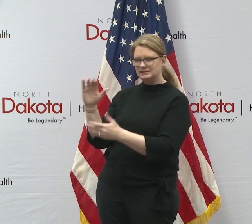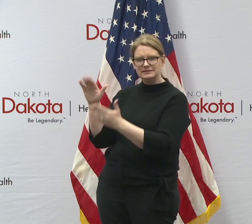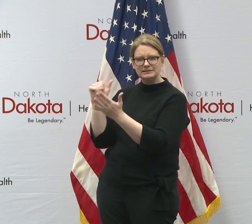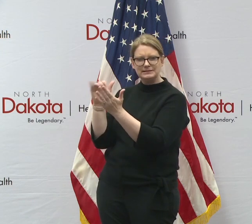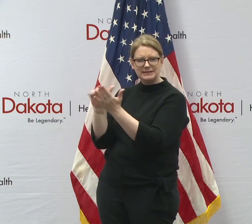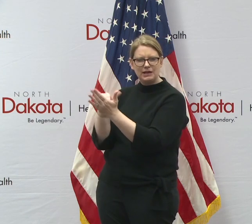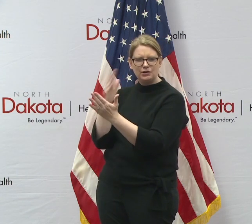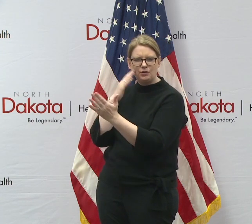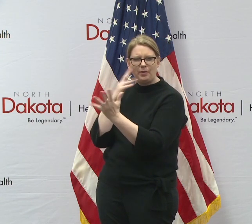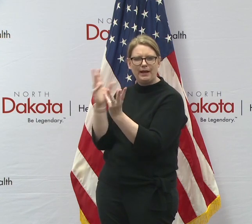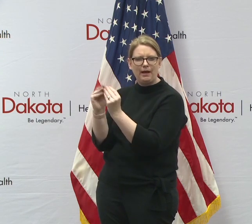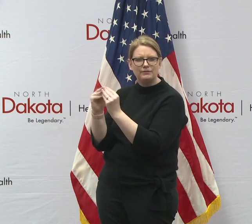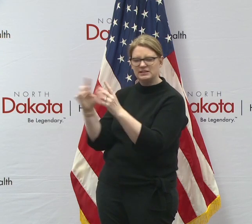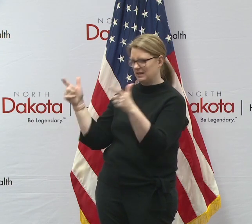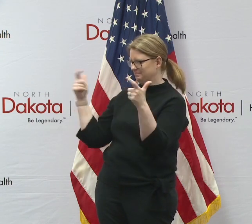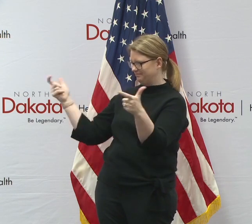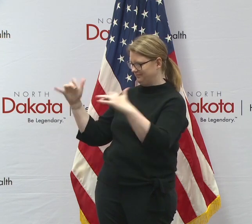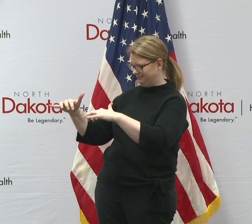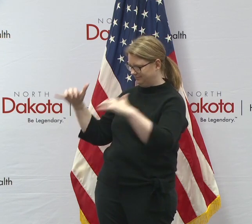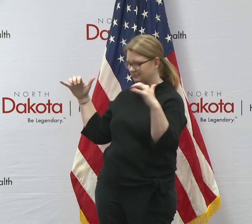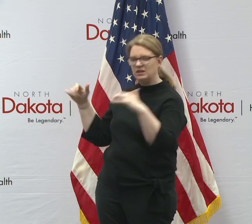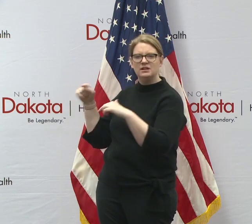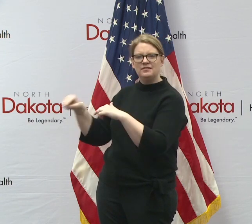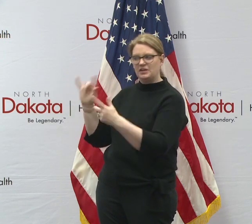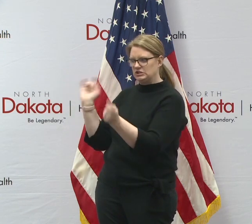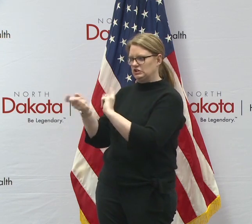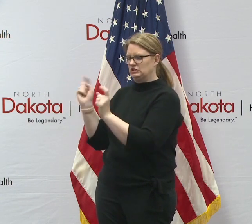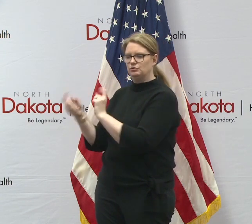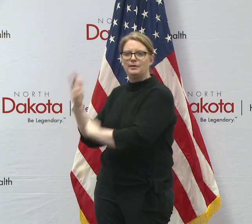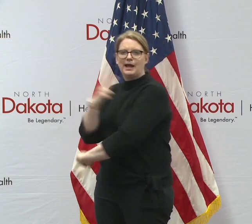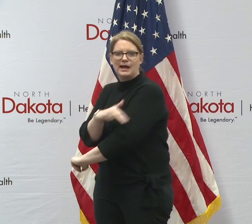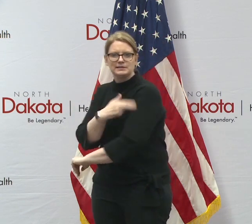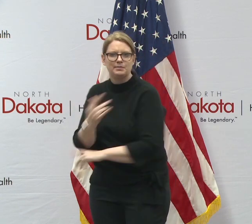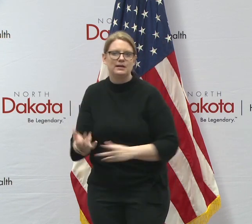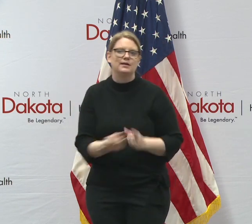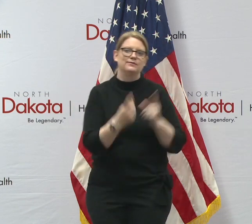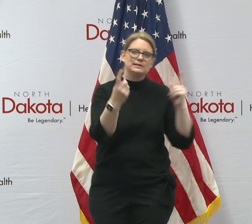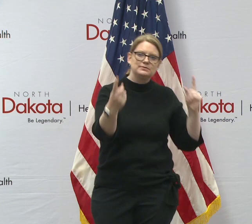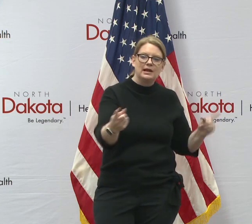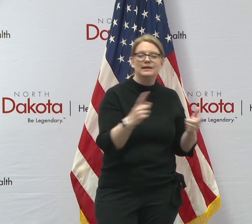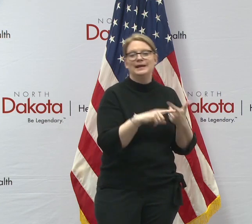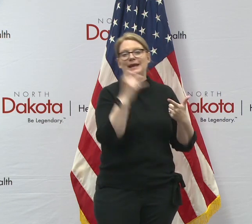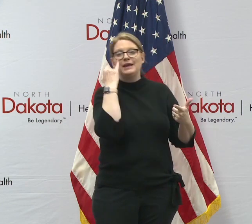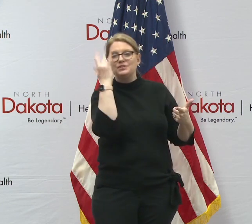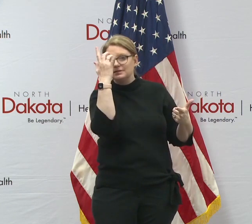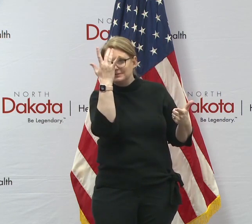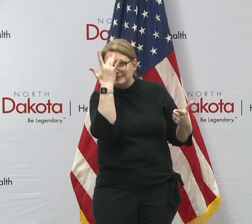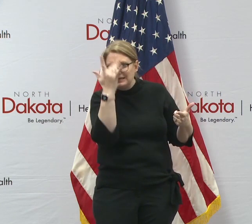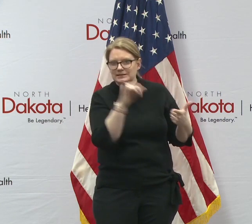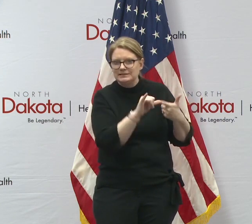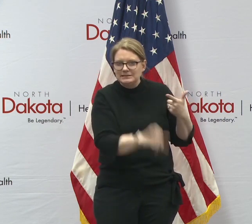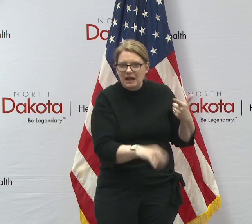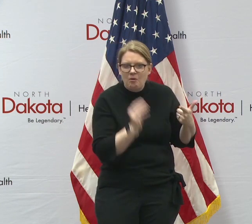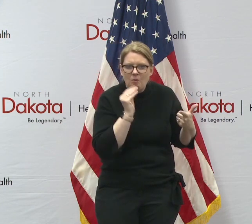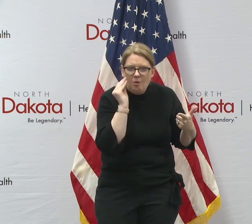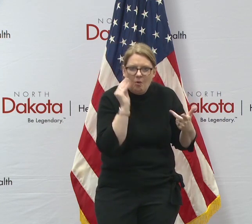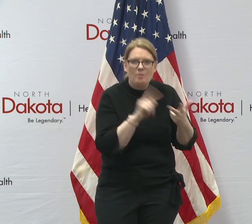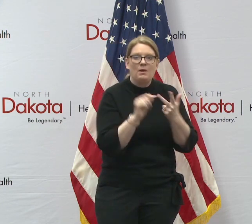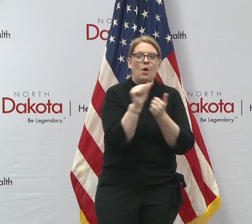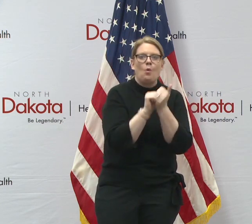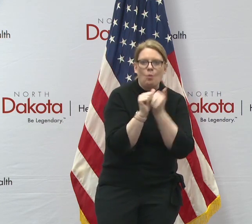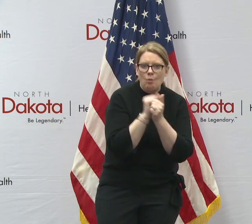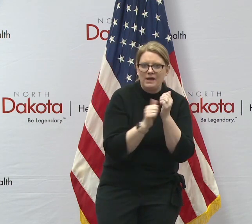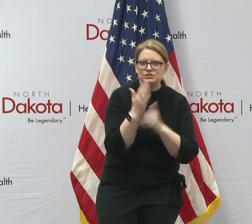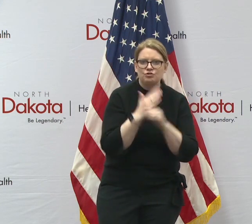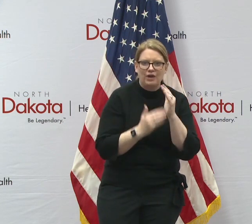whether washing your hands, keeping physical distance, staying at home, if you're not feeling well, these are all the basics. But again, we want to make sure